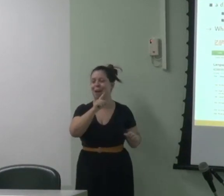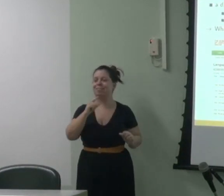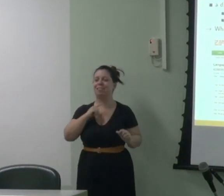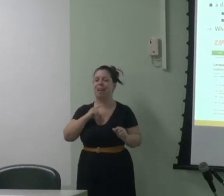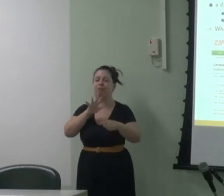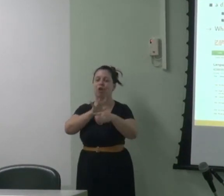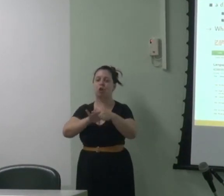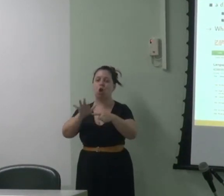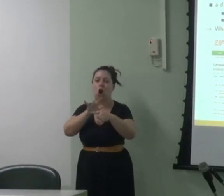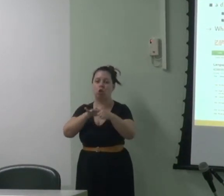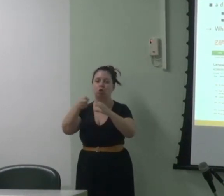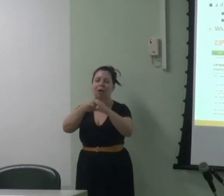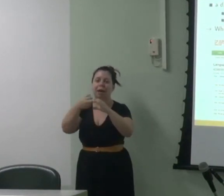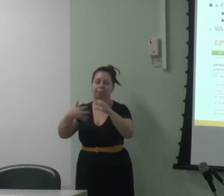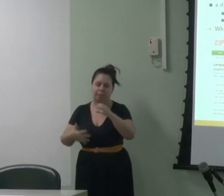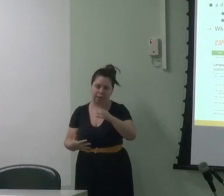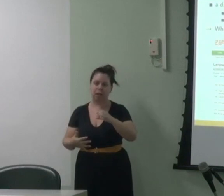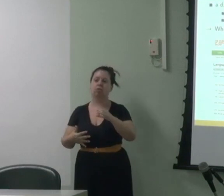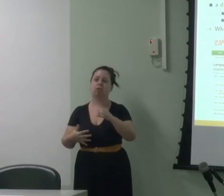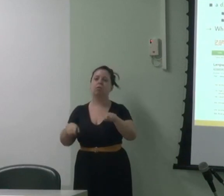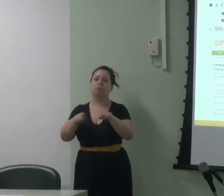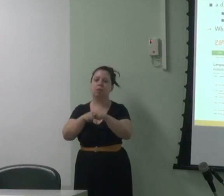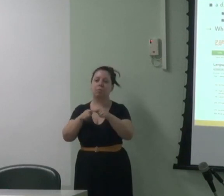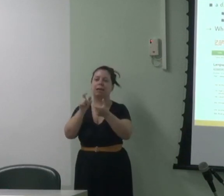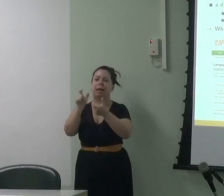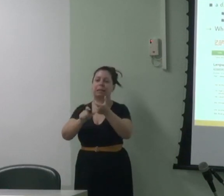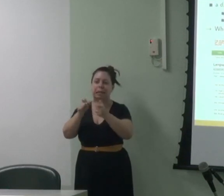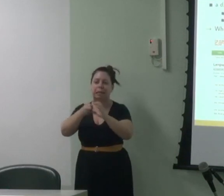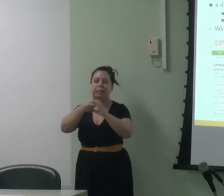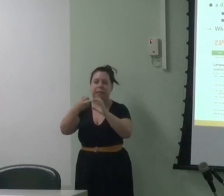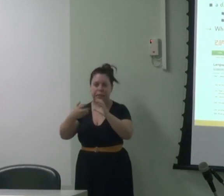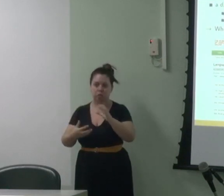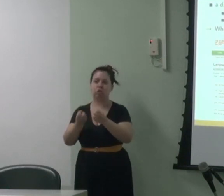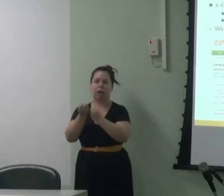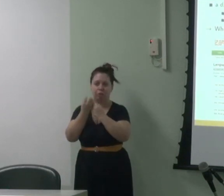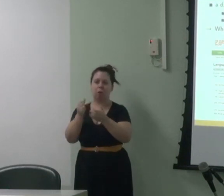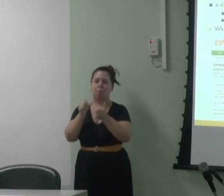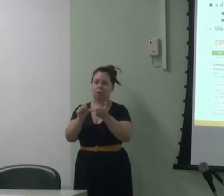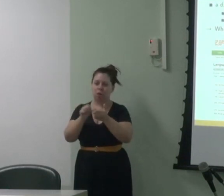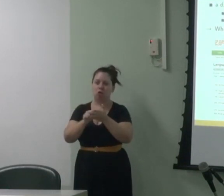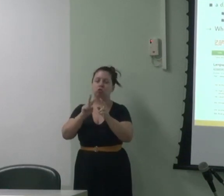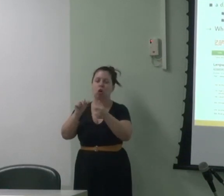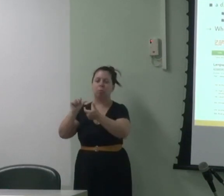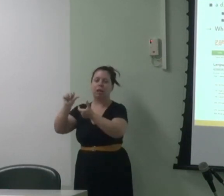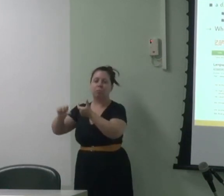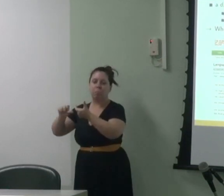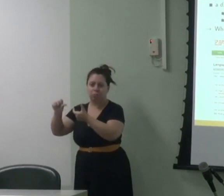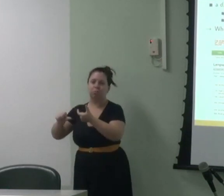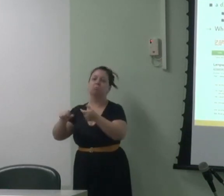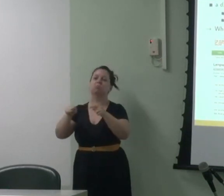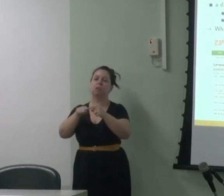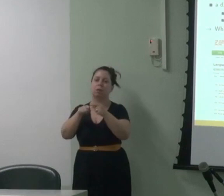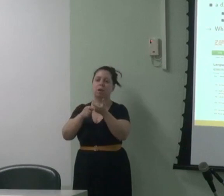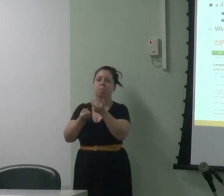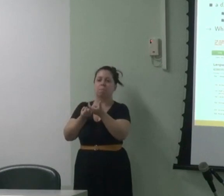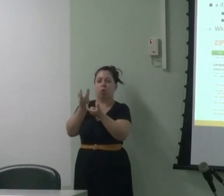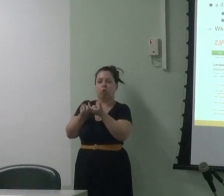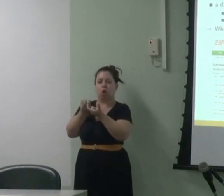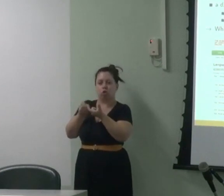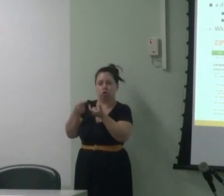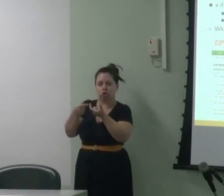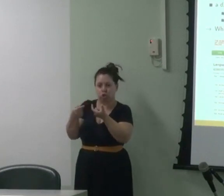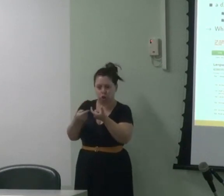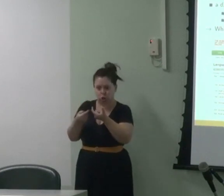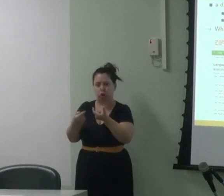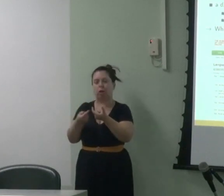and in the morphological part, there is information about inflectional morphology that uses suffixation rather